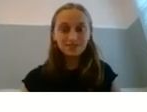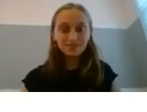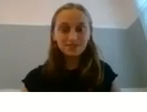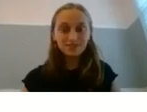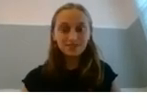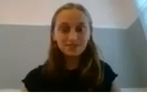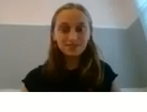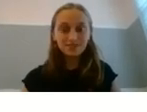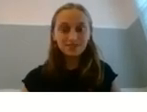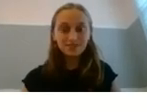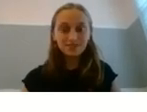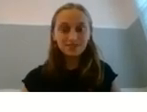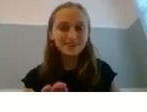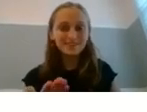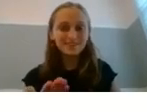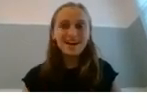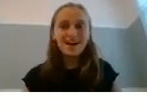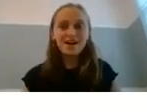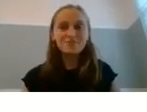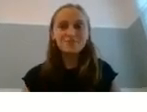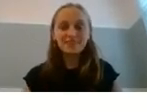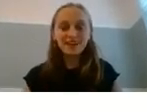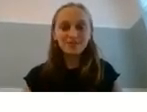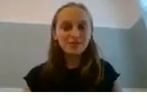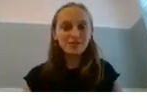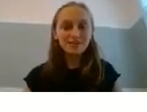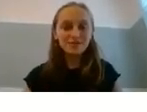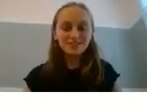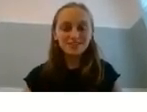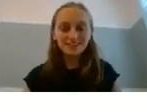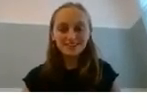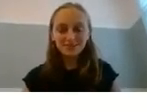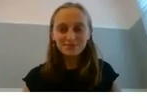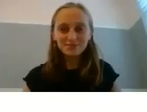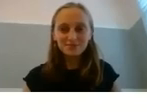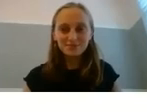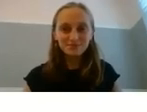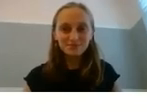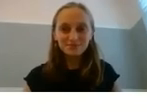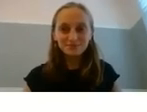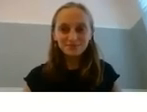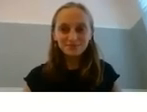so we thank you um and if you have any questions let us know